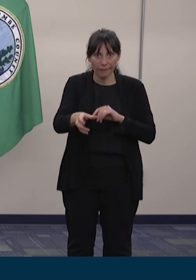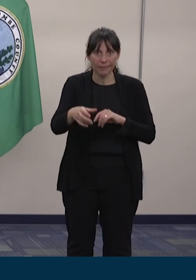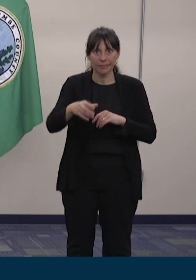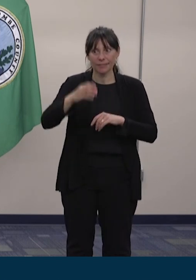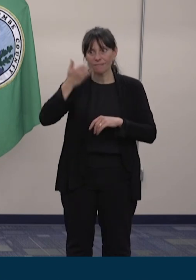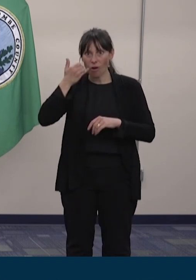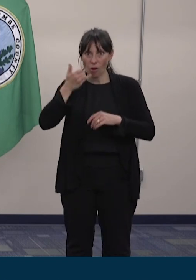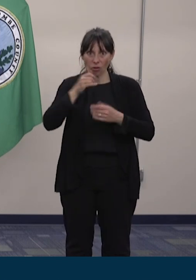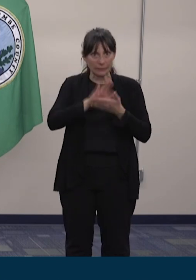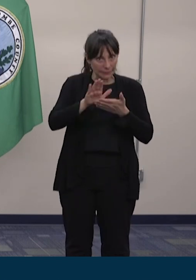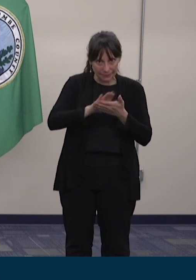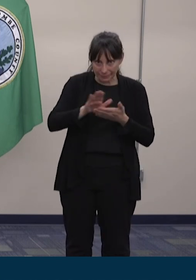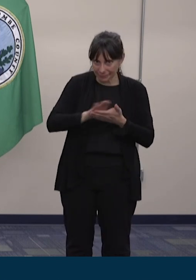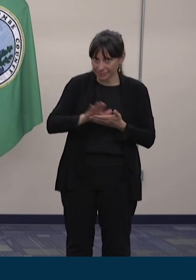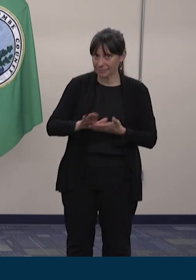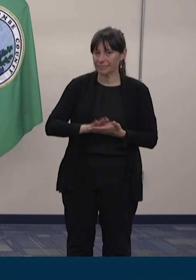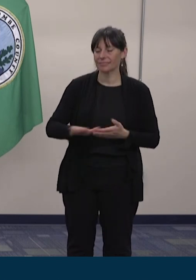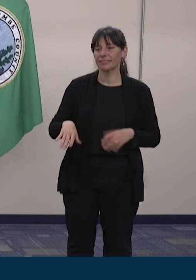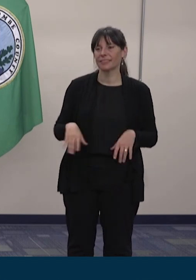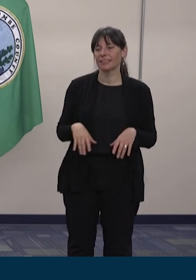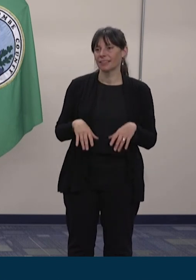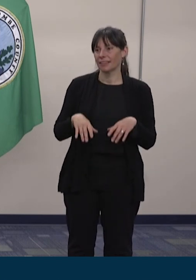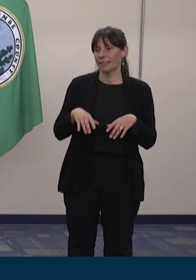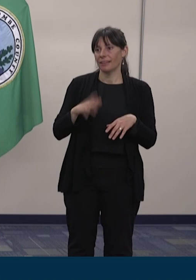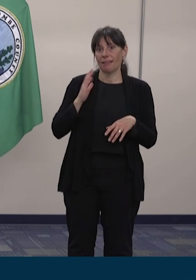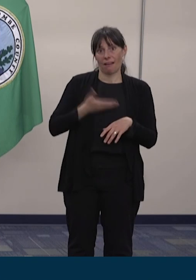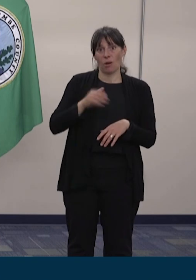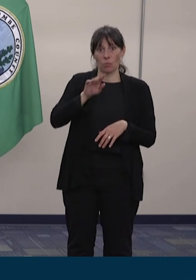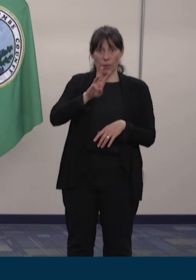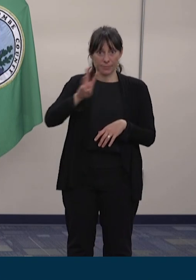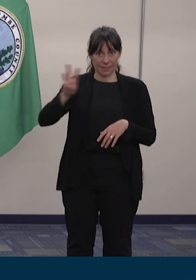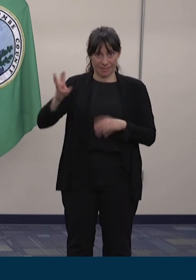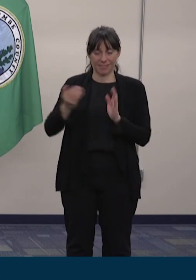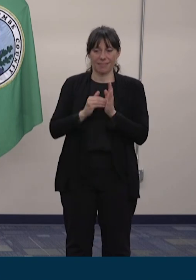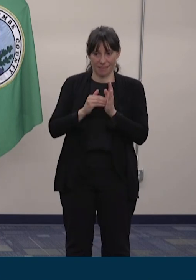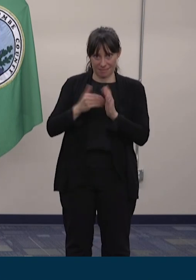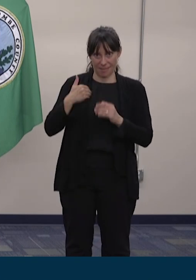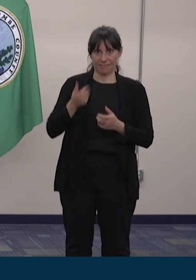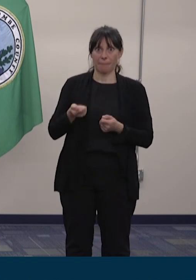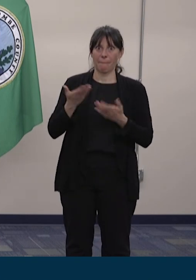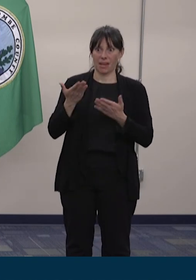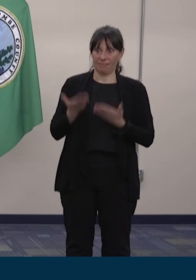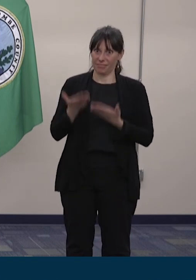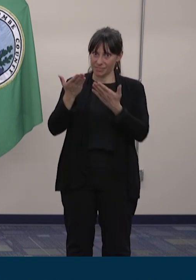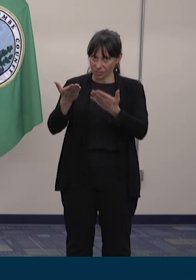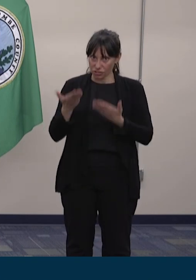Check out the Y resources mira los that I mentioned recursos que he today on our mencionado hoy website. en nuestra página web.